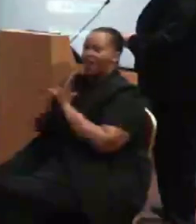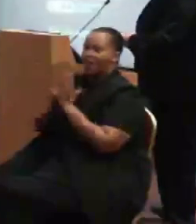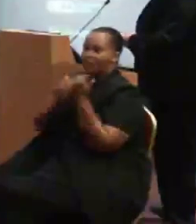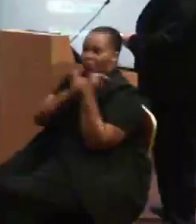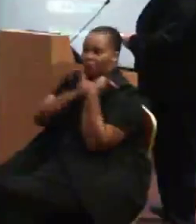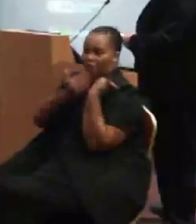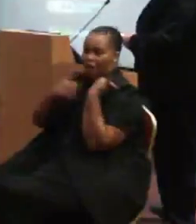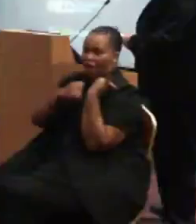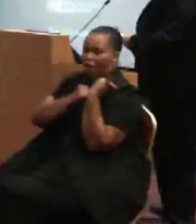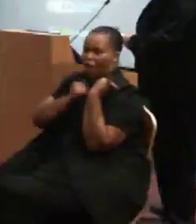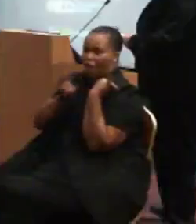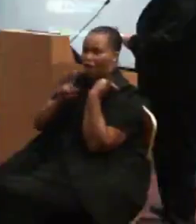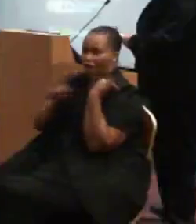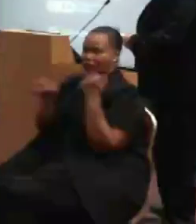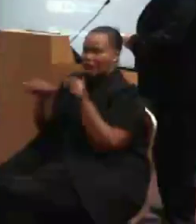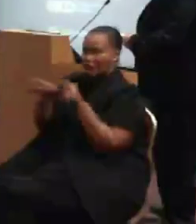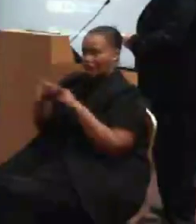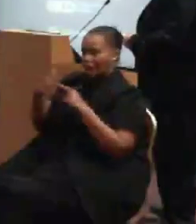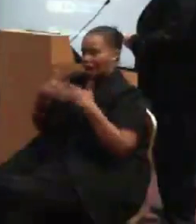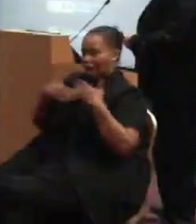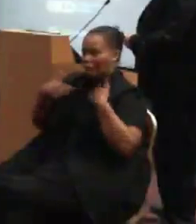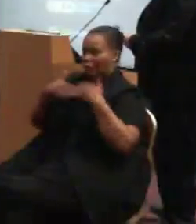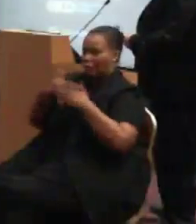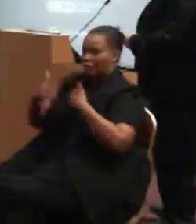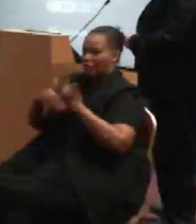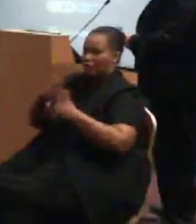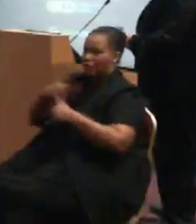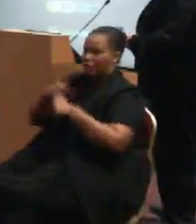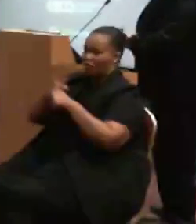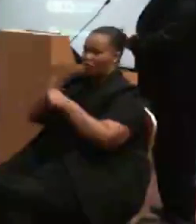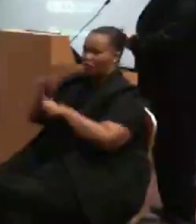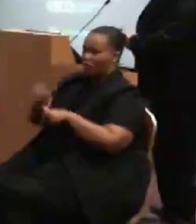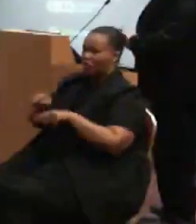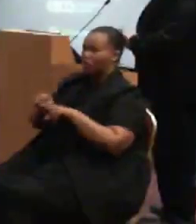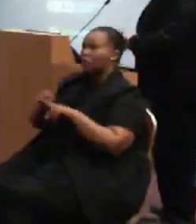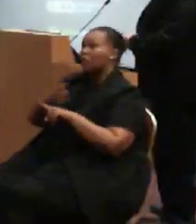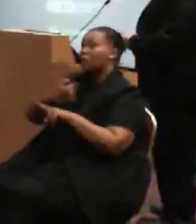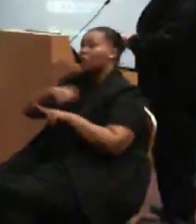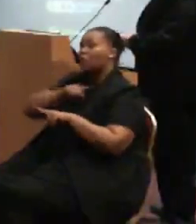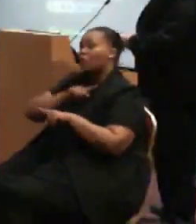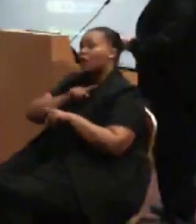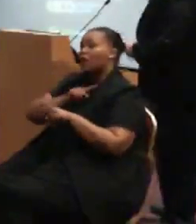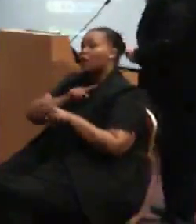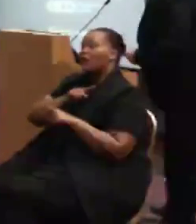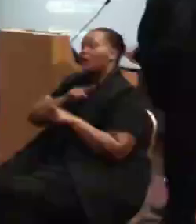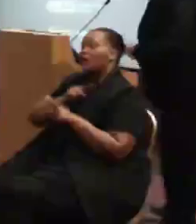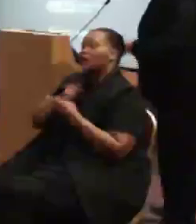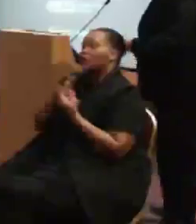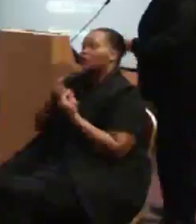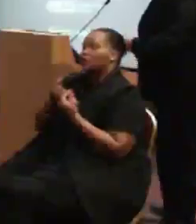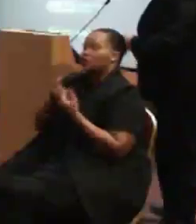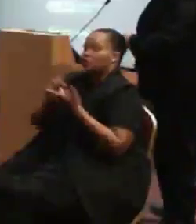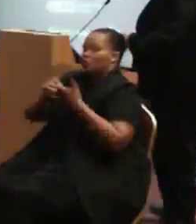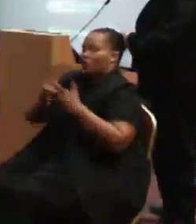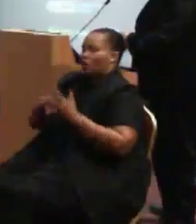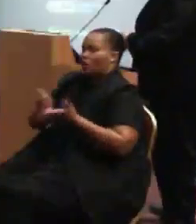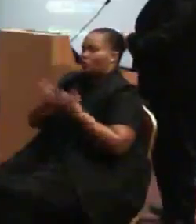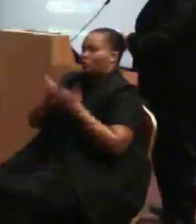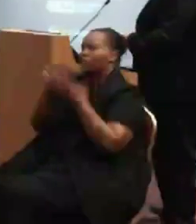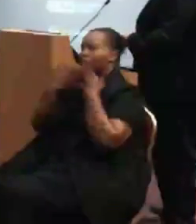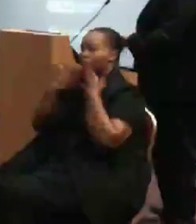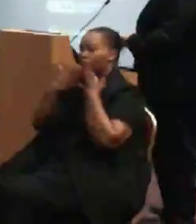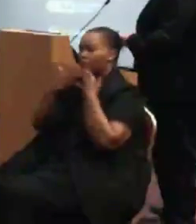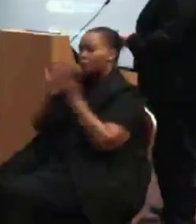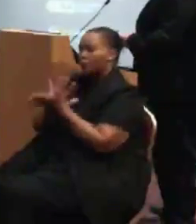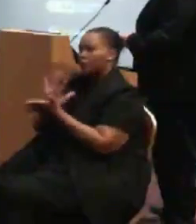the administrative process that we have to follow. But we do what we have to do. Thank you, Madam Chair. Much appreciated. Thank you